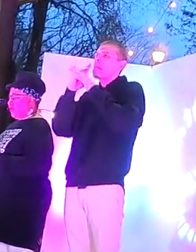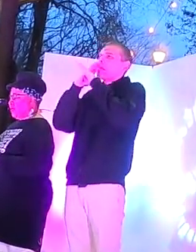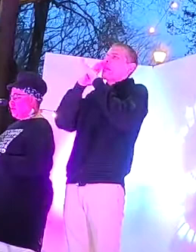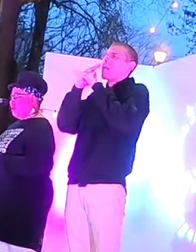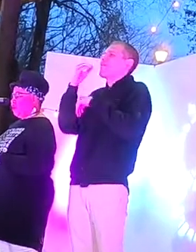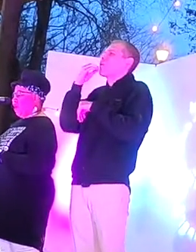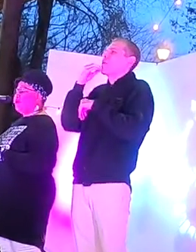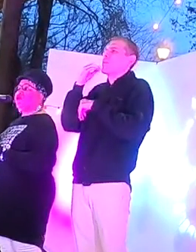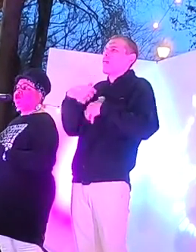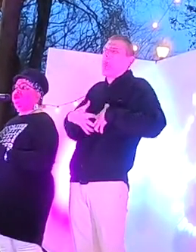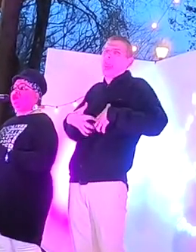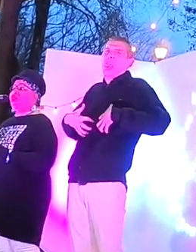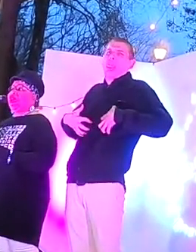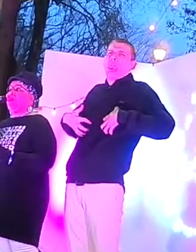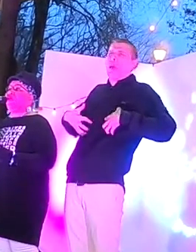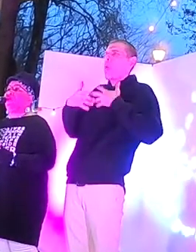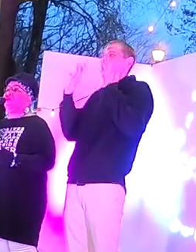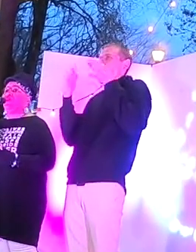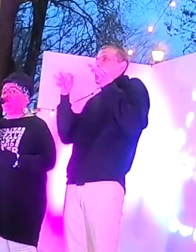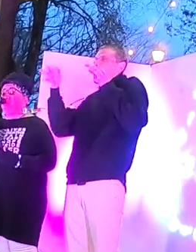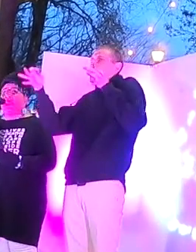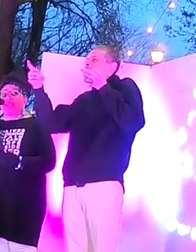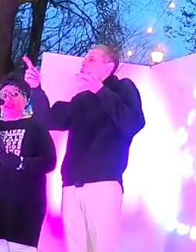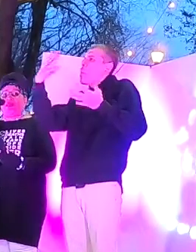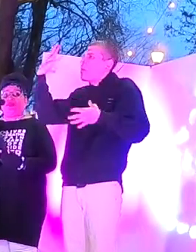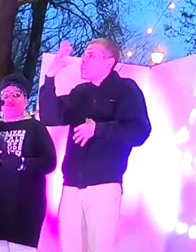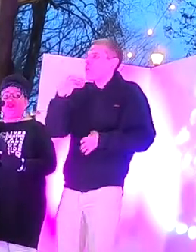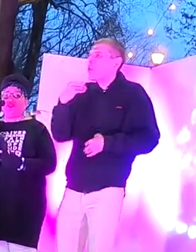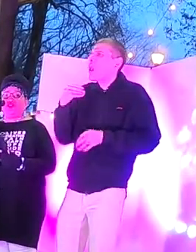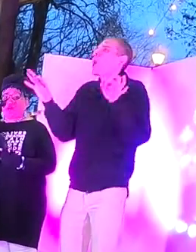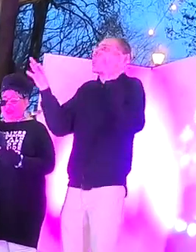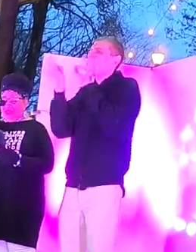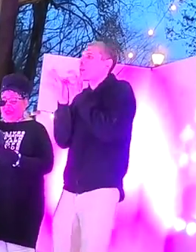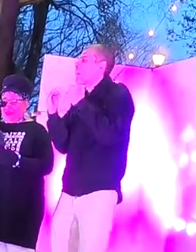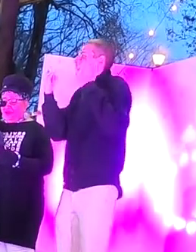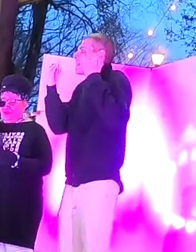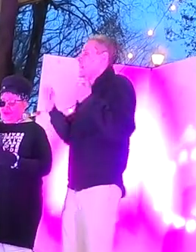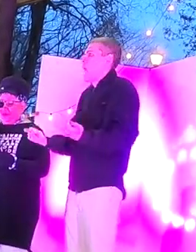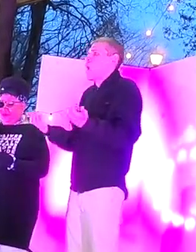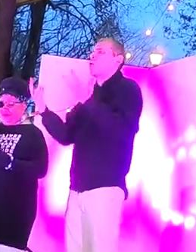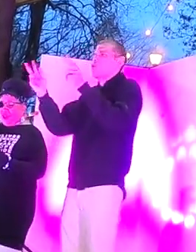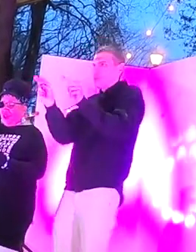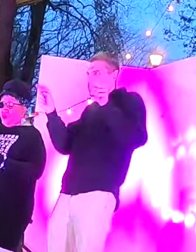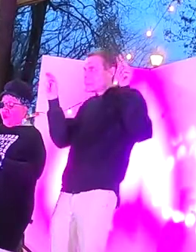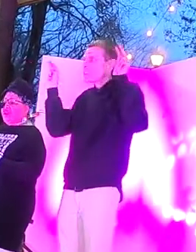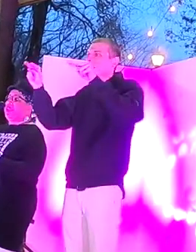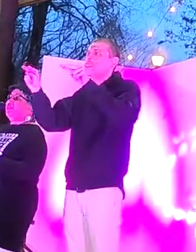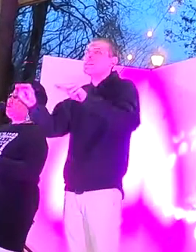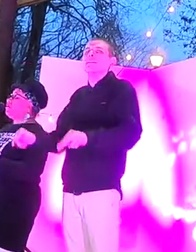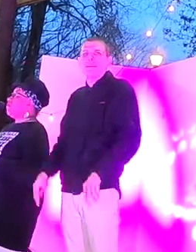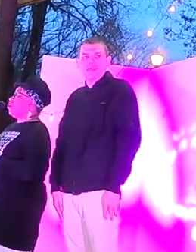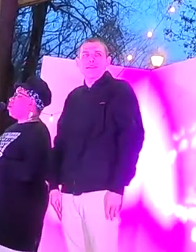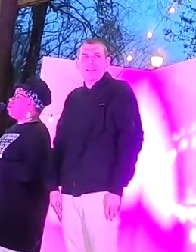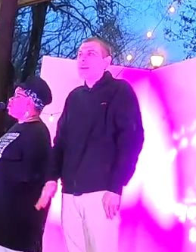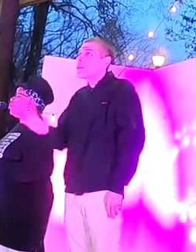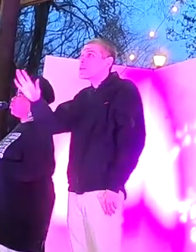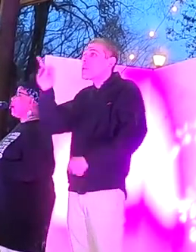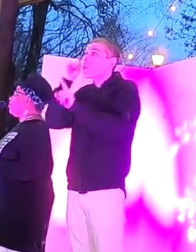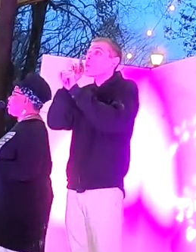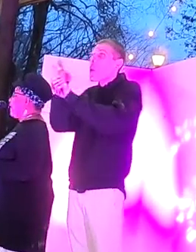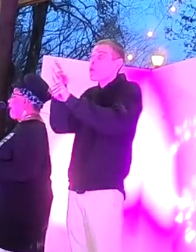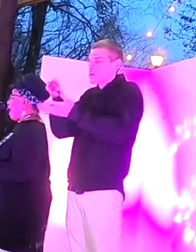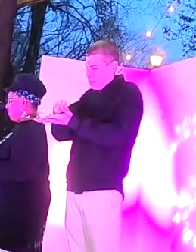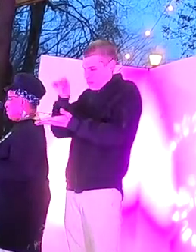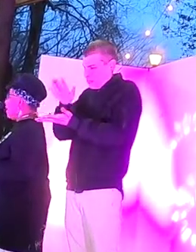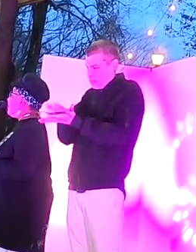of your dreams. You are beautiful and worthy right now to be seen. Write down all of your goals and